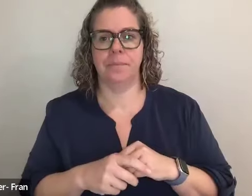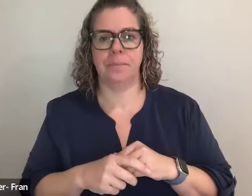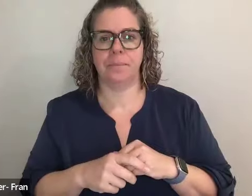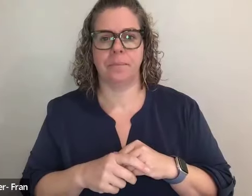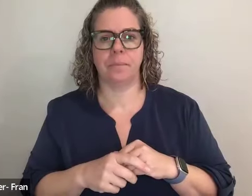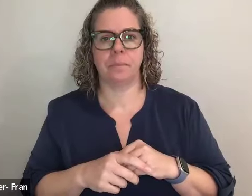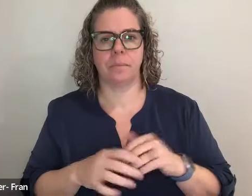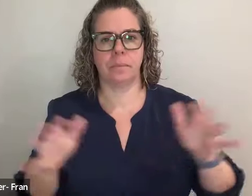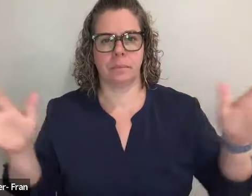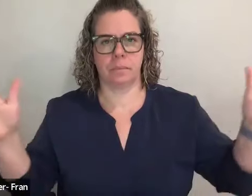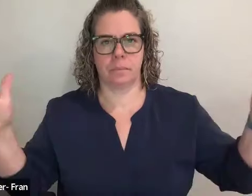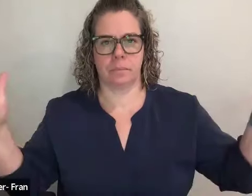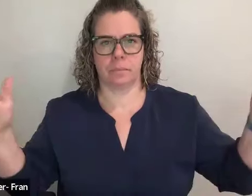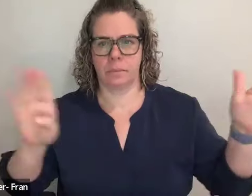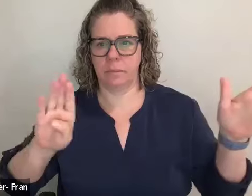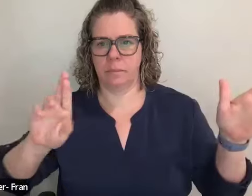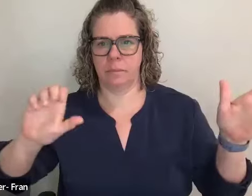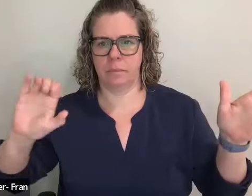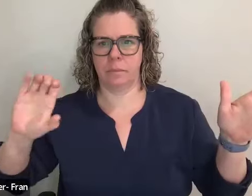have branches extend.